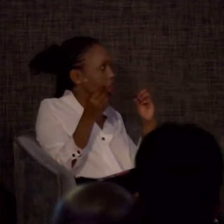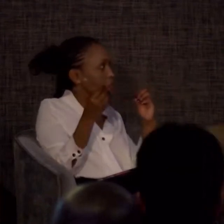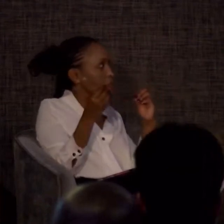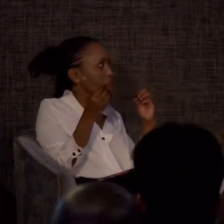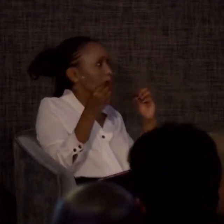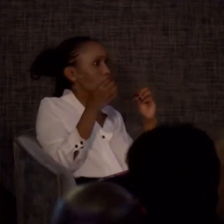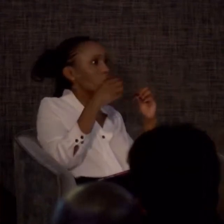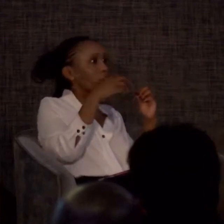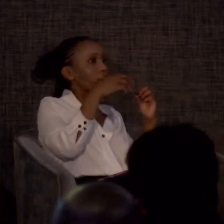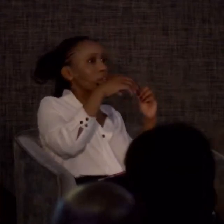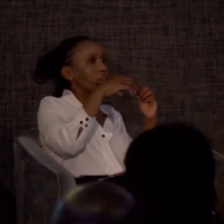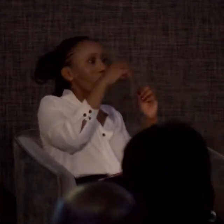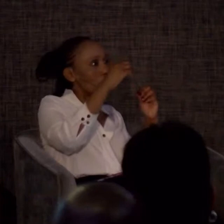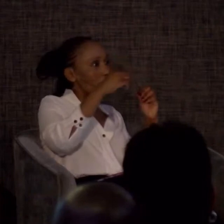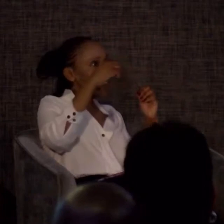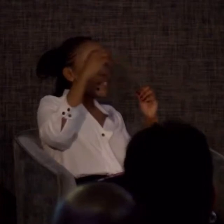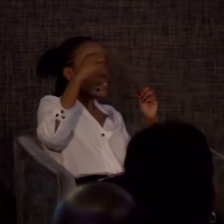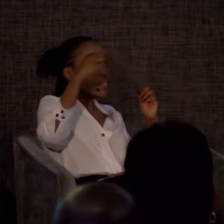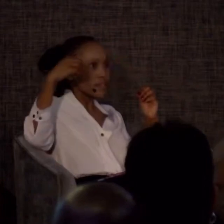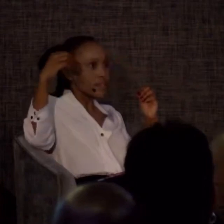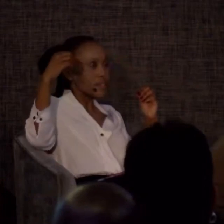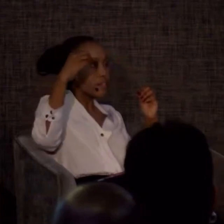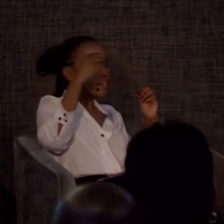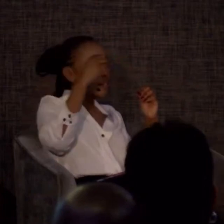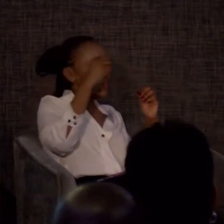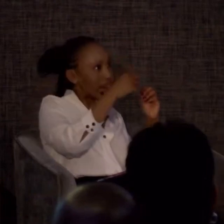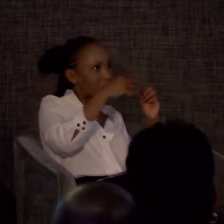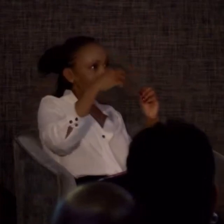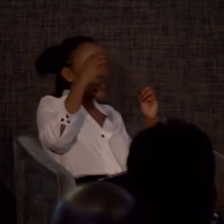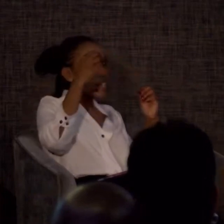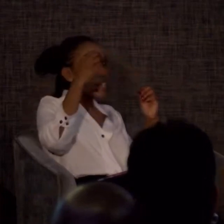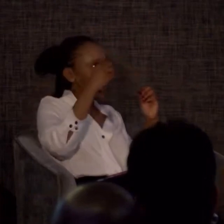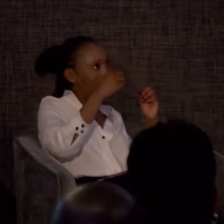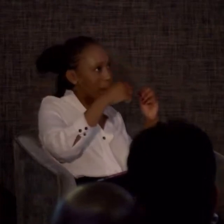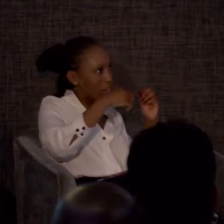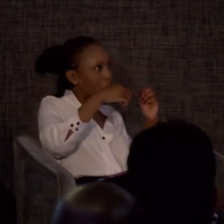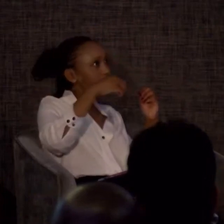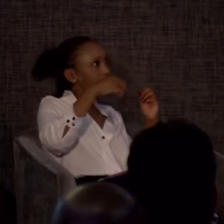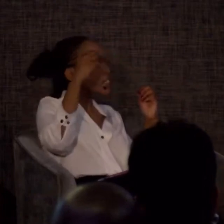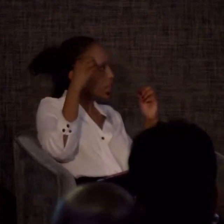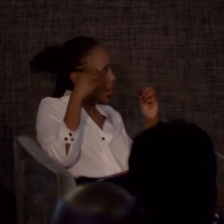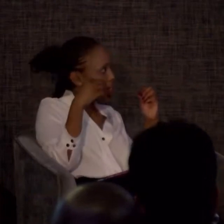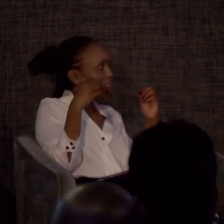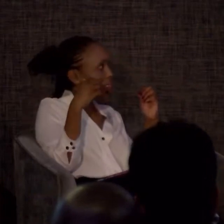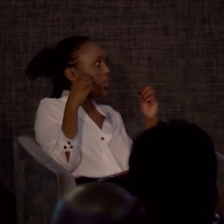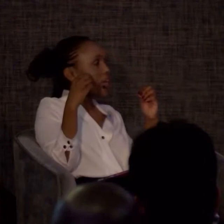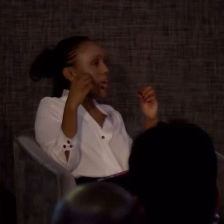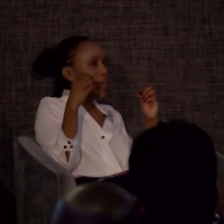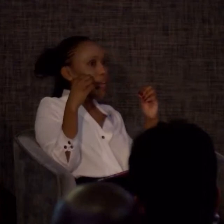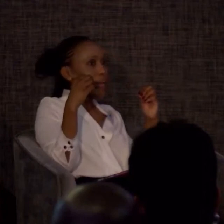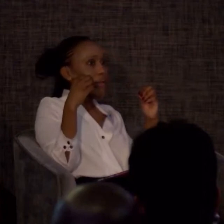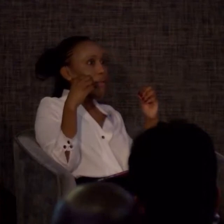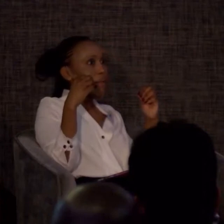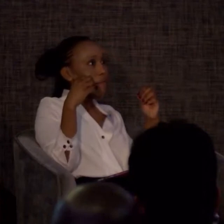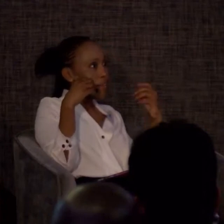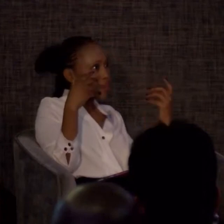the economy. So we've got these elements that are continuously rising